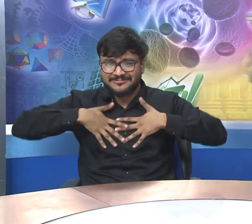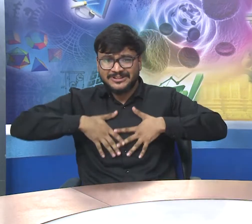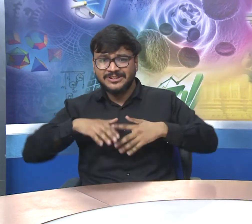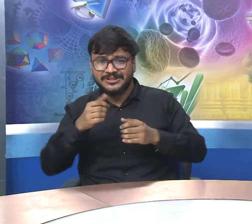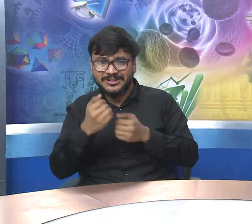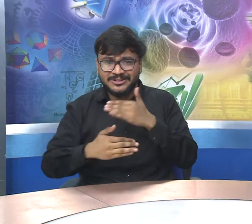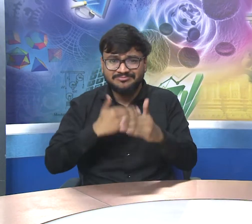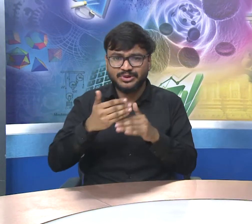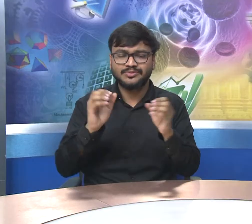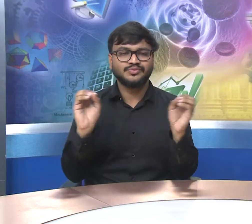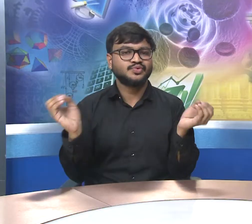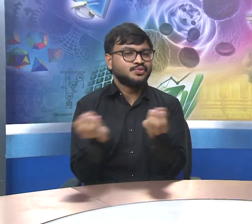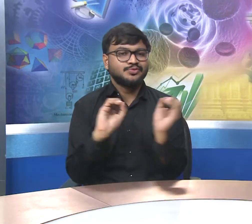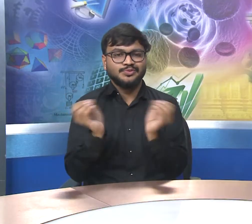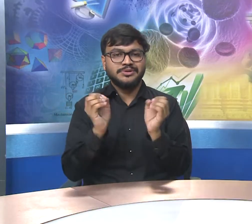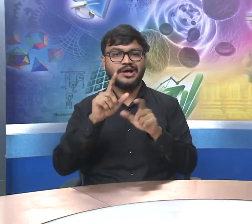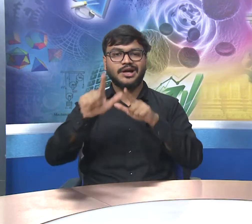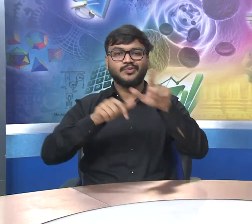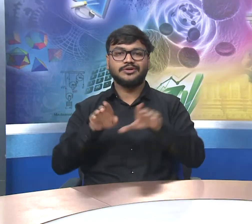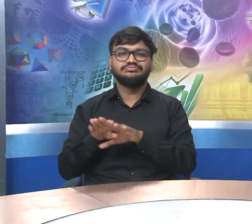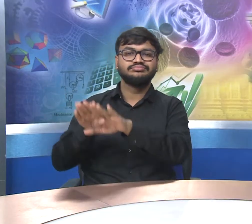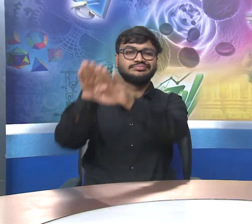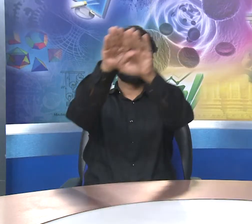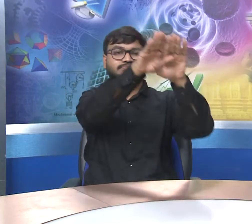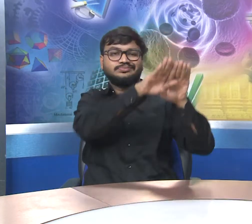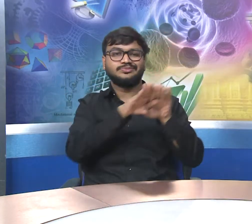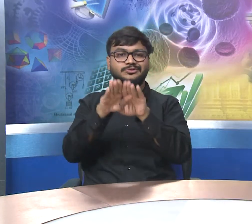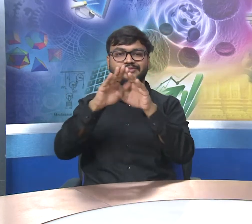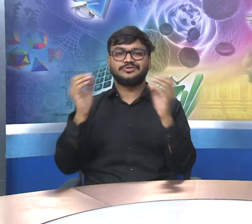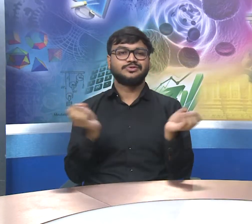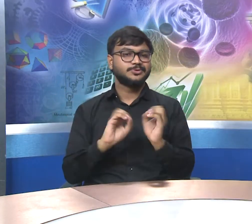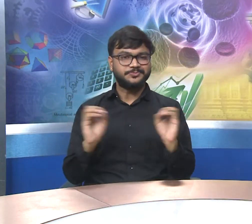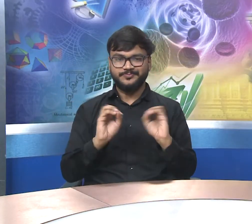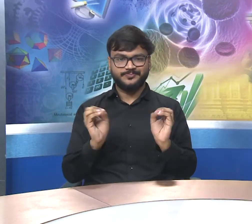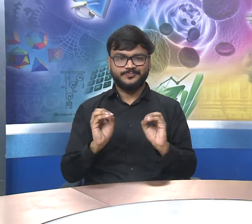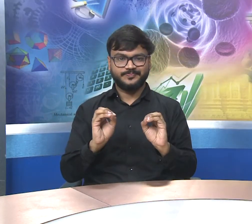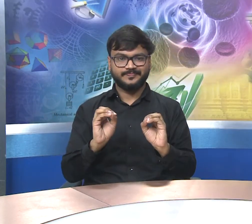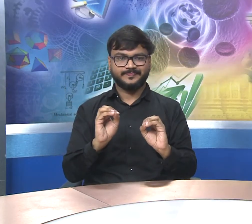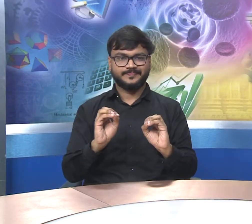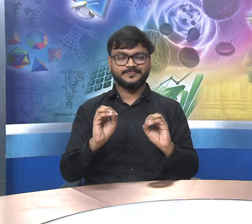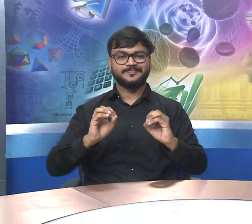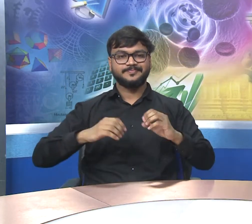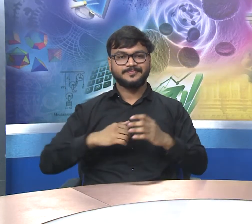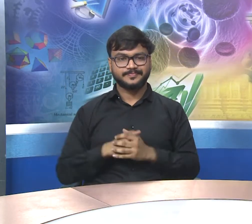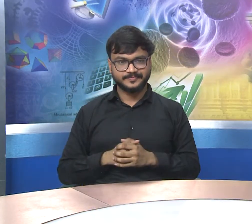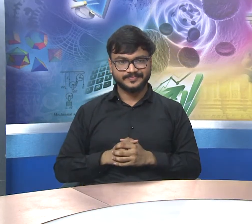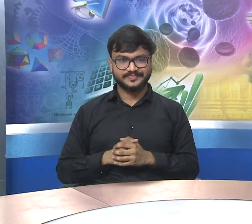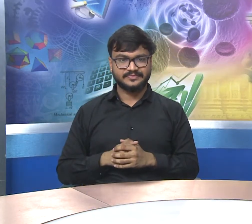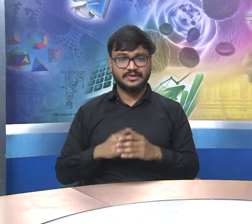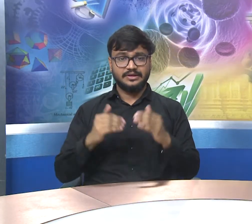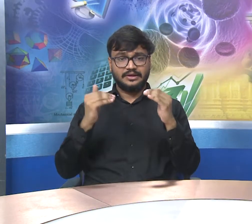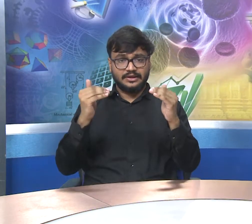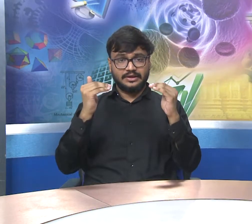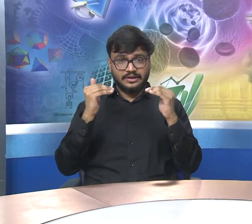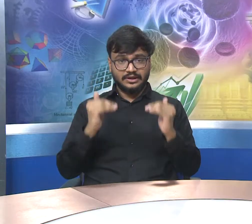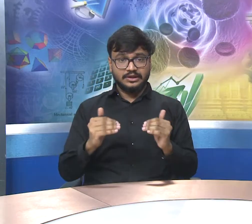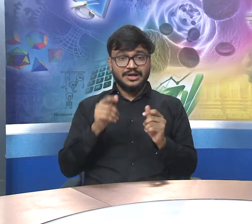know the potential standard forms but do not want to use them, the standard will not